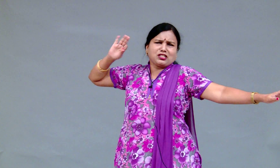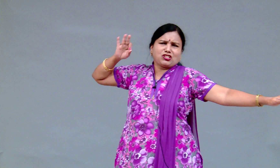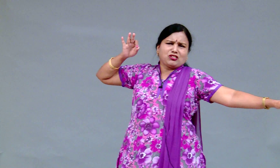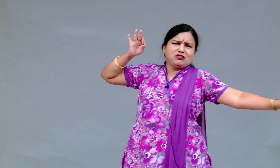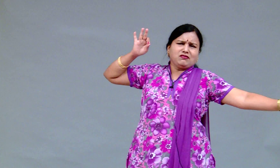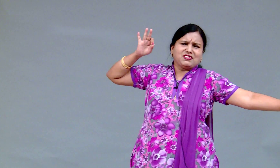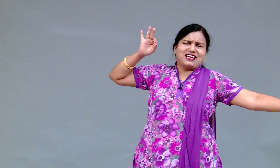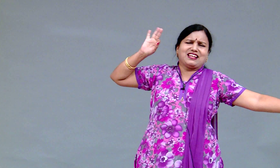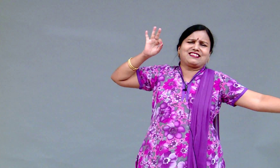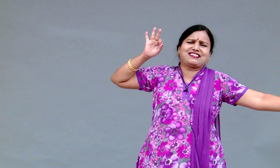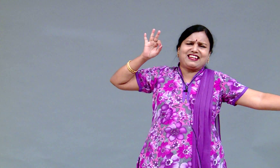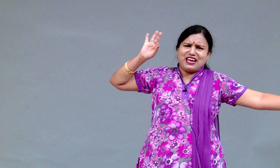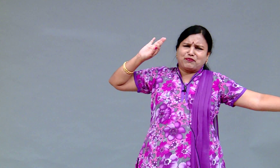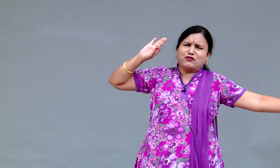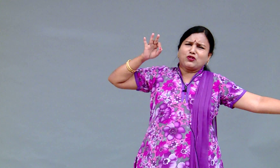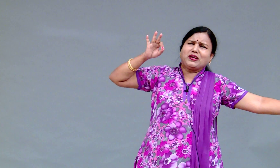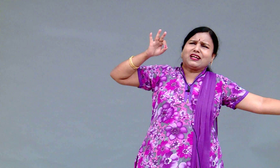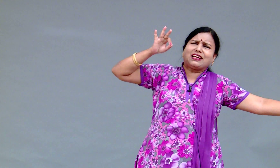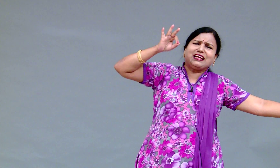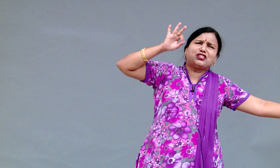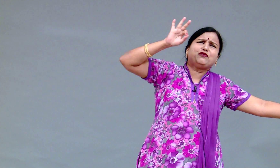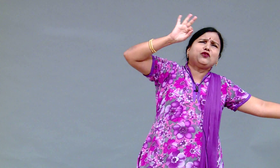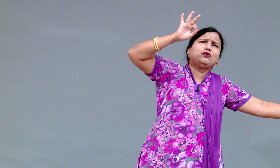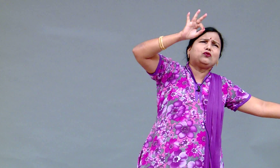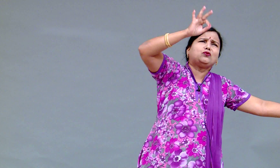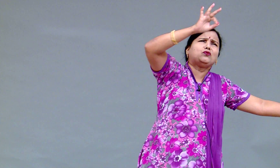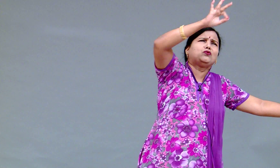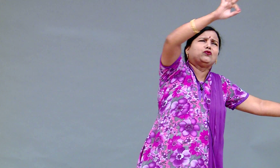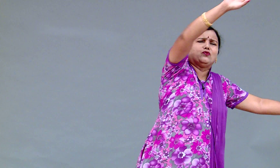to escape. Quickly she flew.